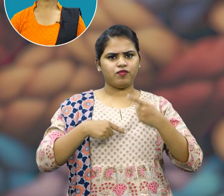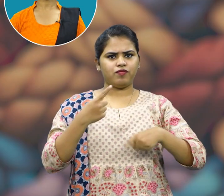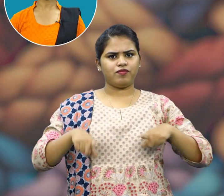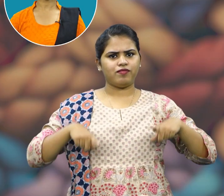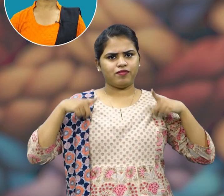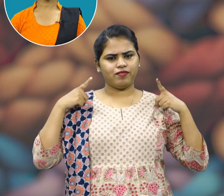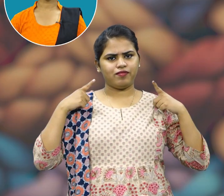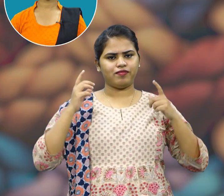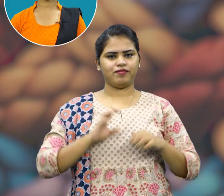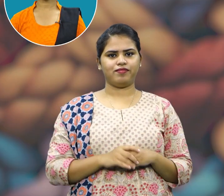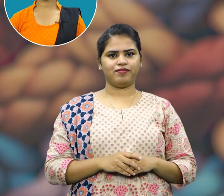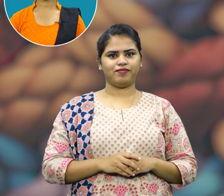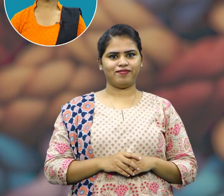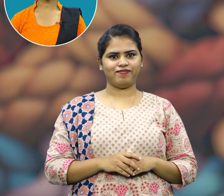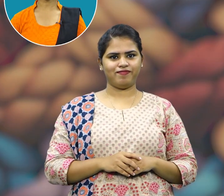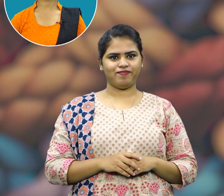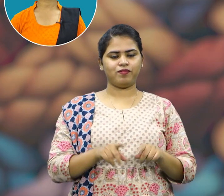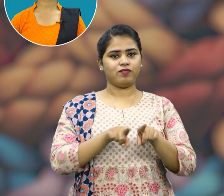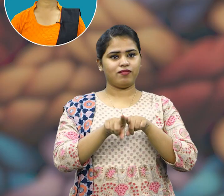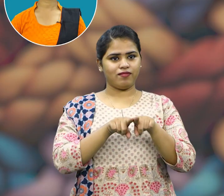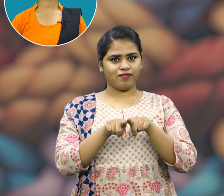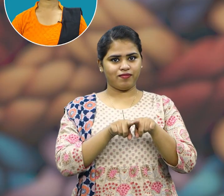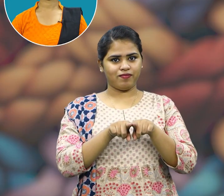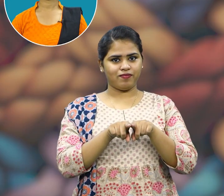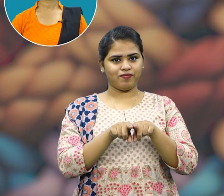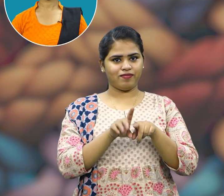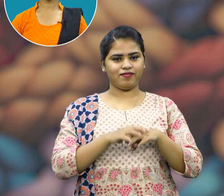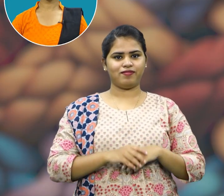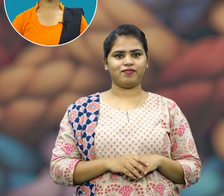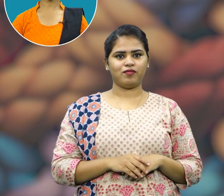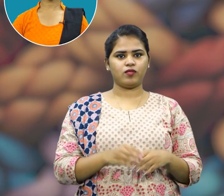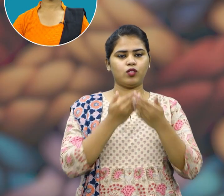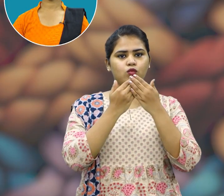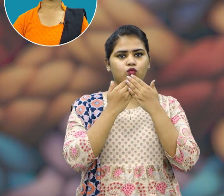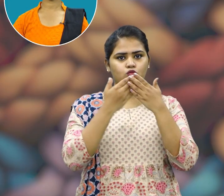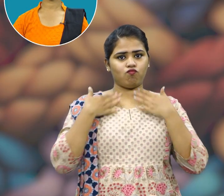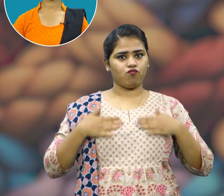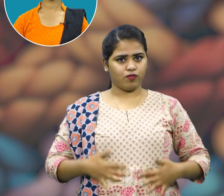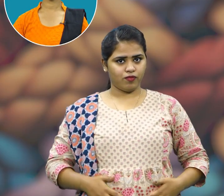purpose in our regular life, like school dress,